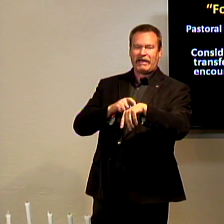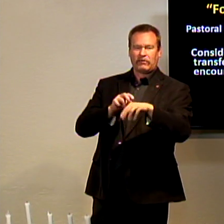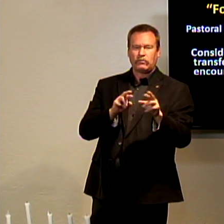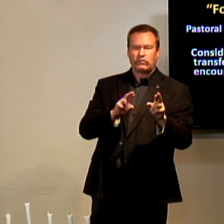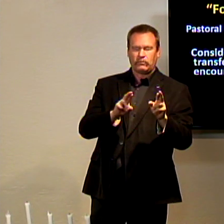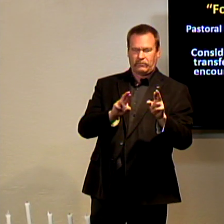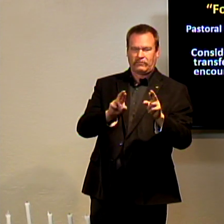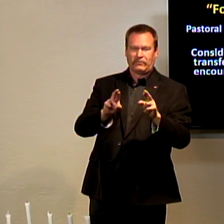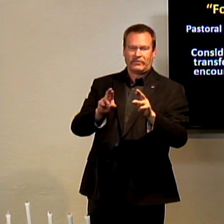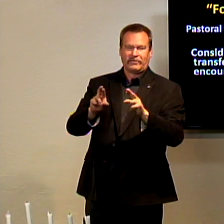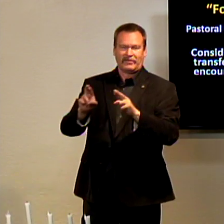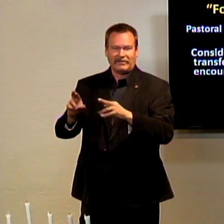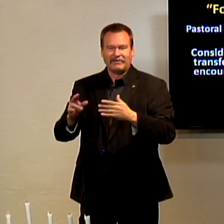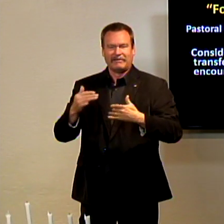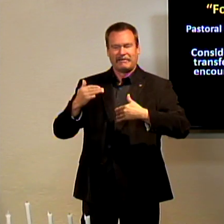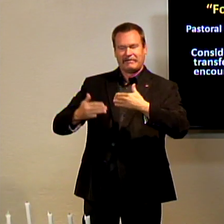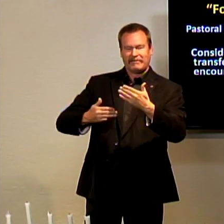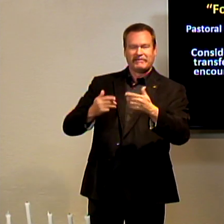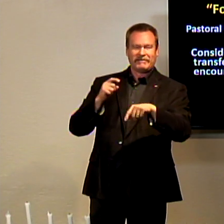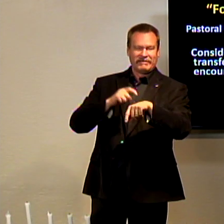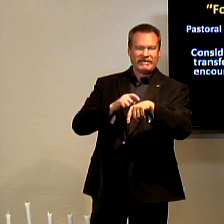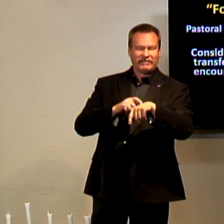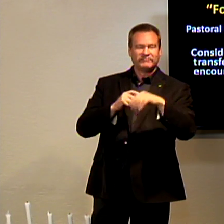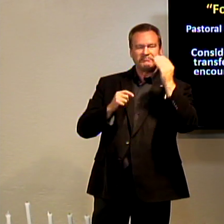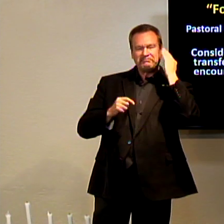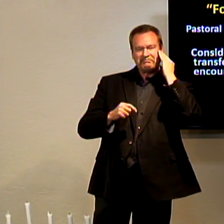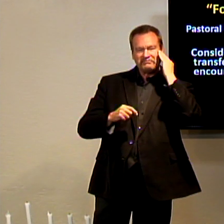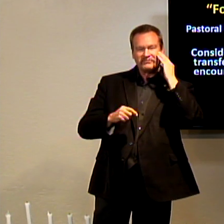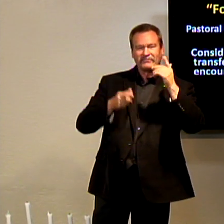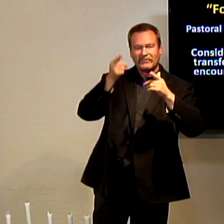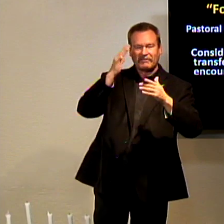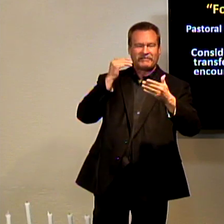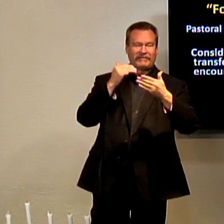him so that the time comes, so that he's ready.